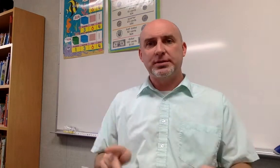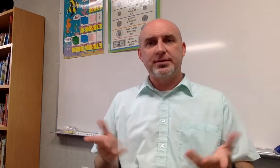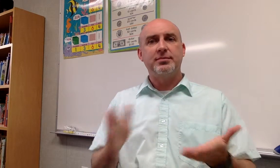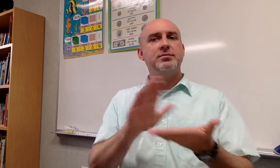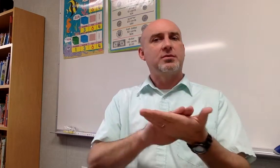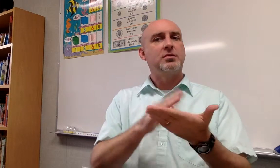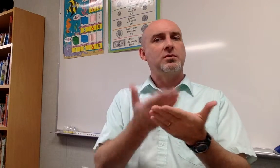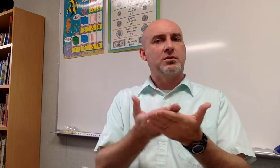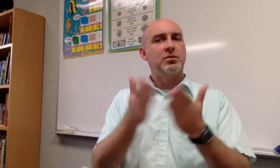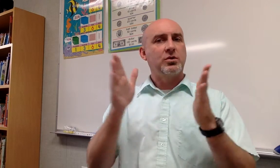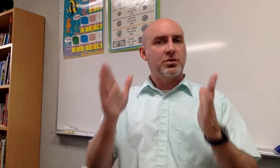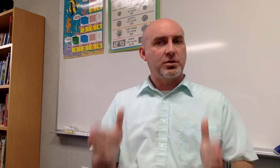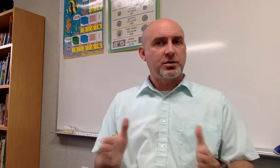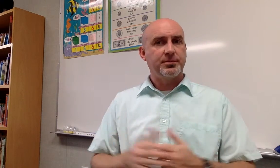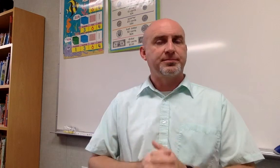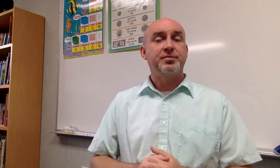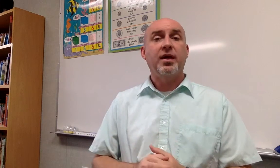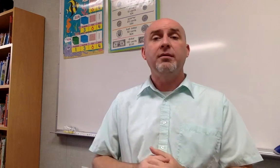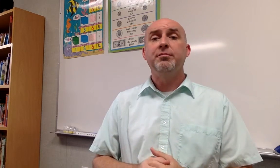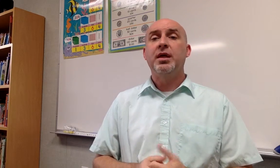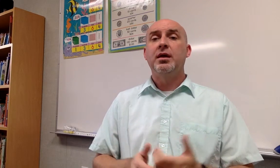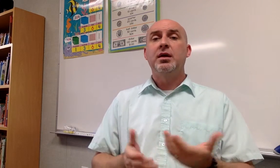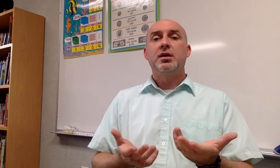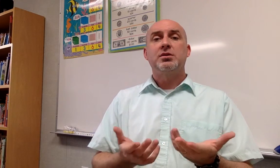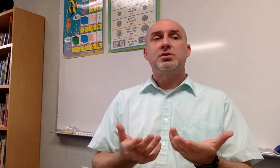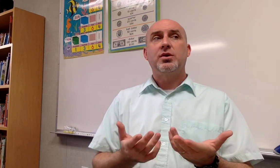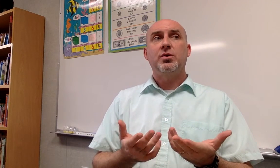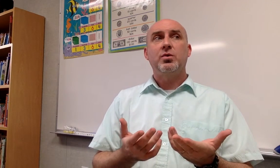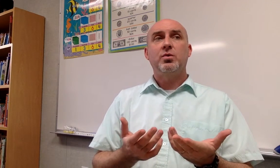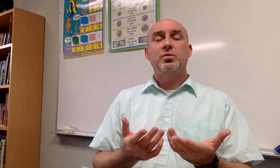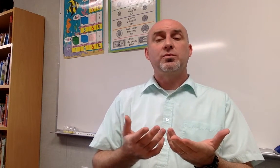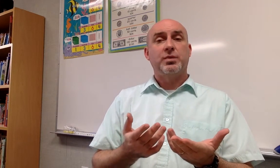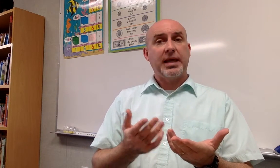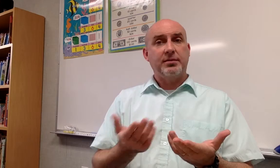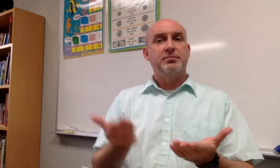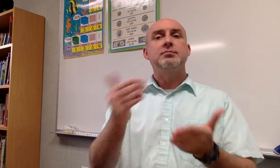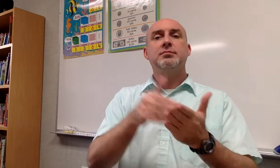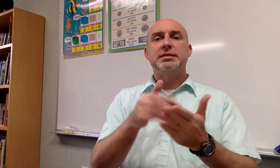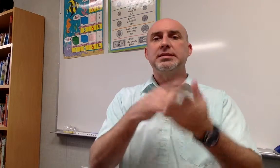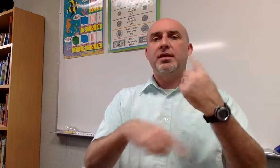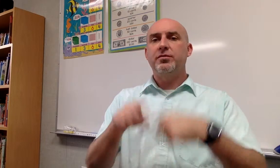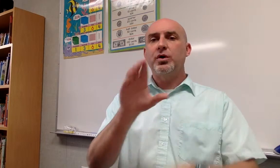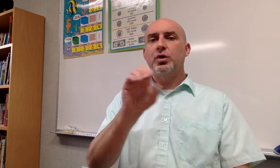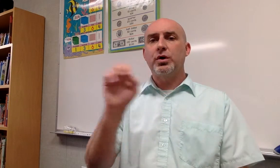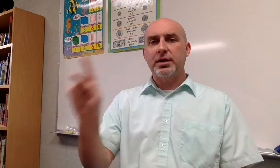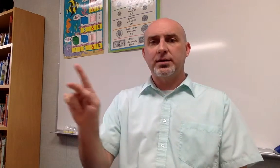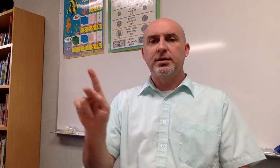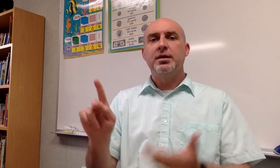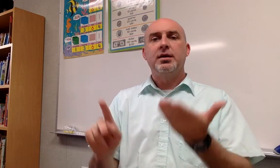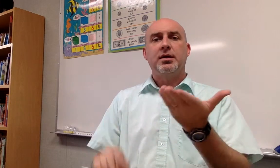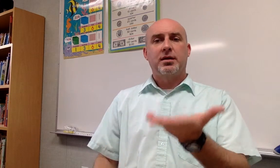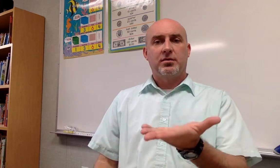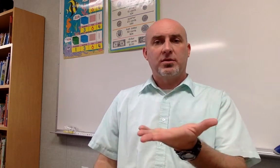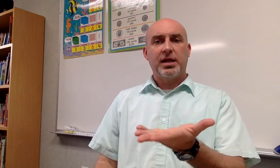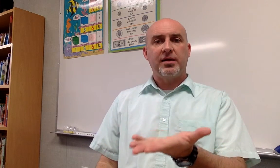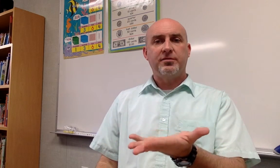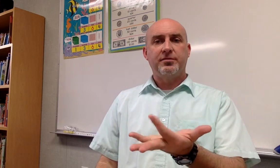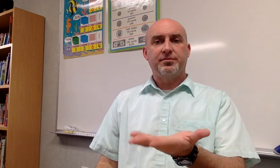person, cooker. Okay? So again, the sign for cook, we're going to have